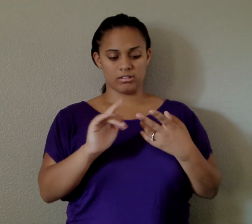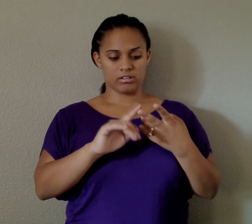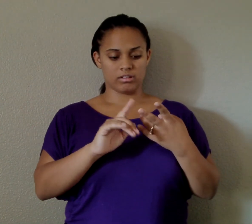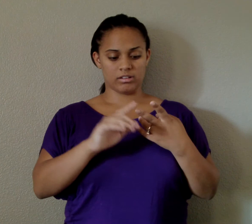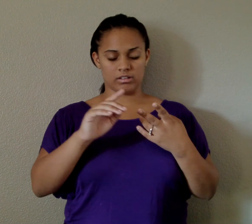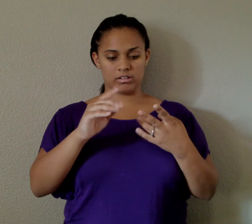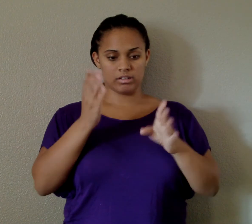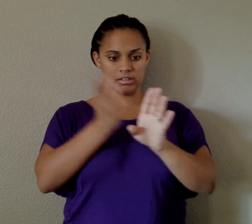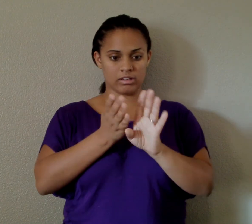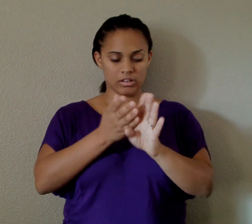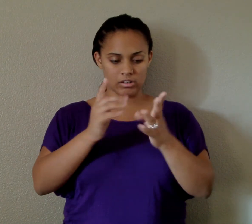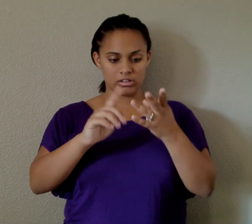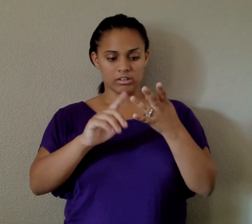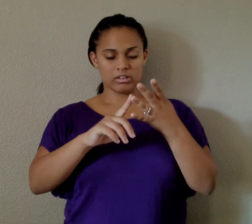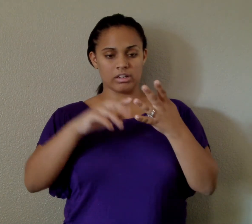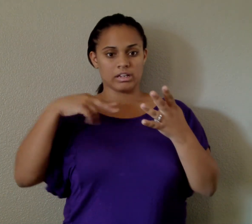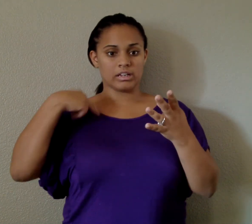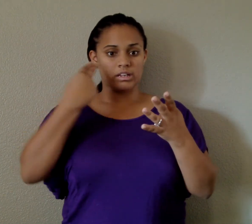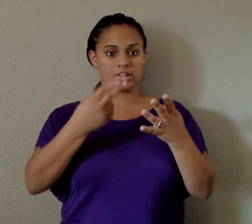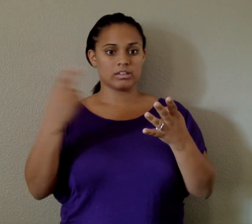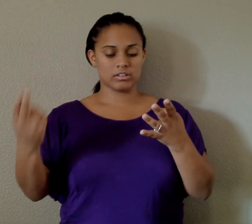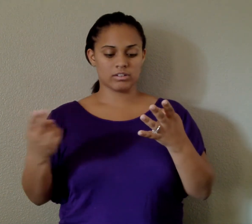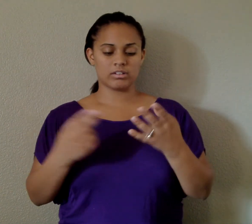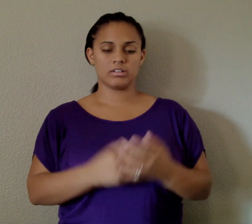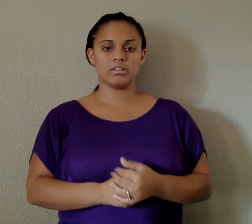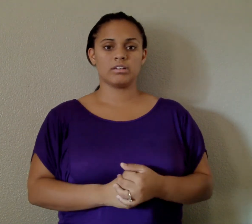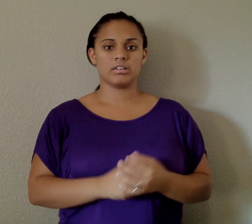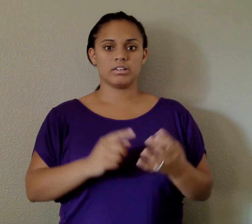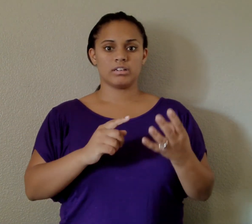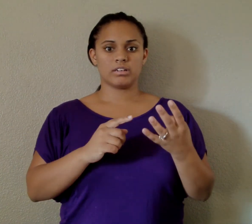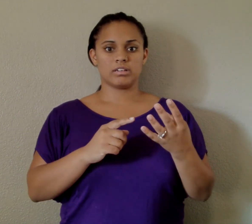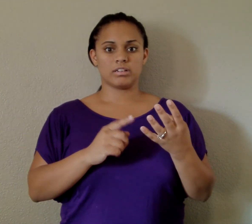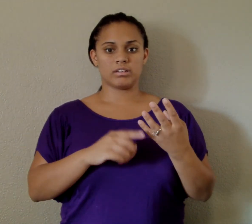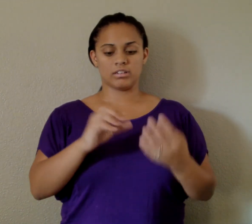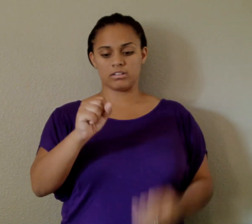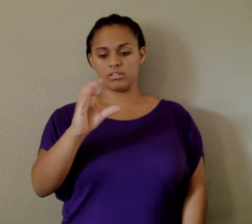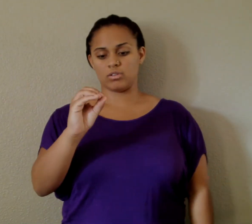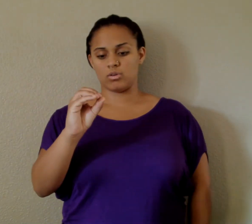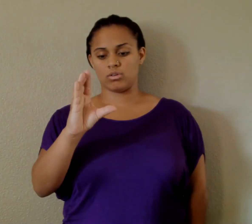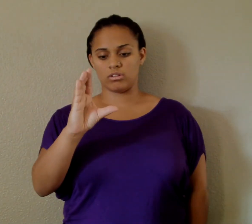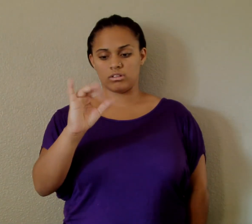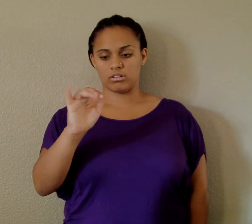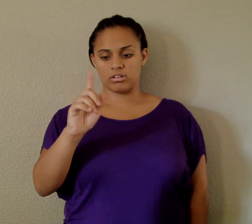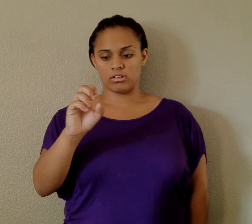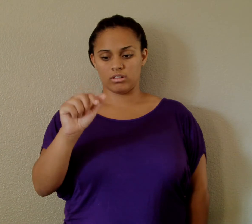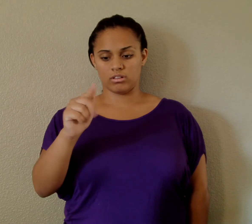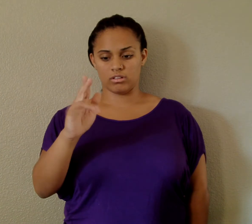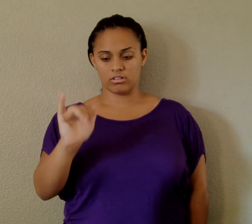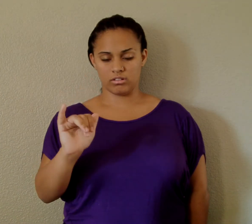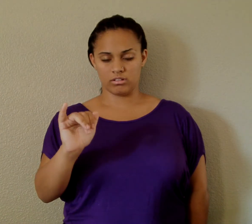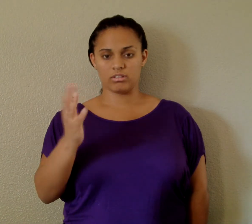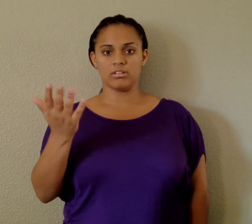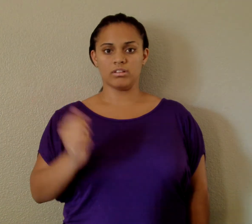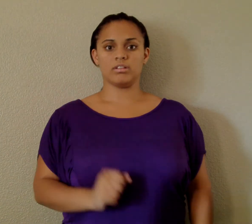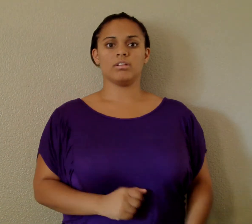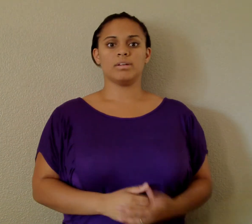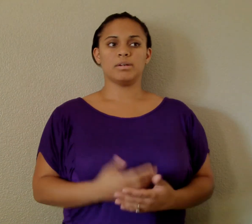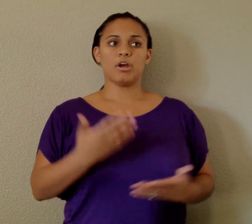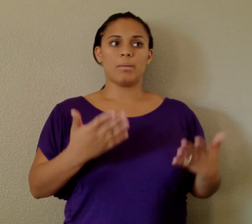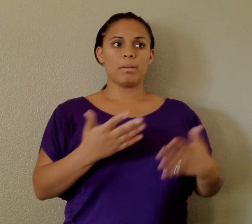course syllabus into those sections with equal amount of time devoted to each one, say 3 weeks for each section. And then I have a